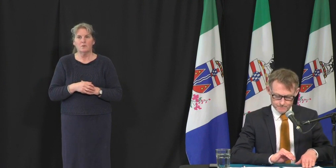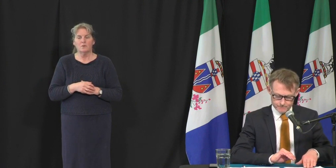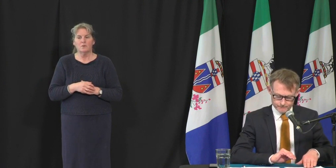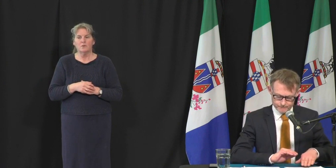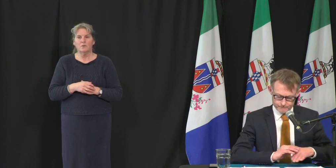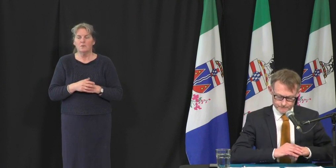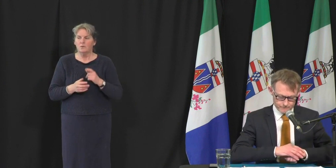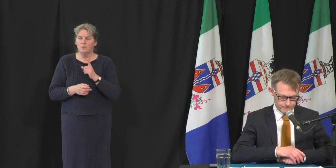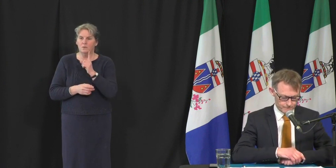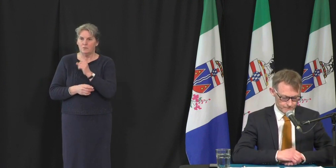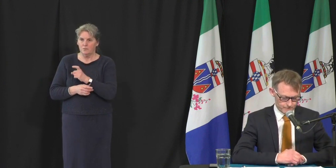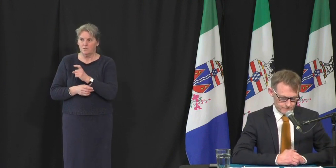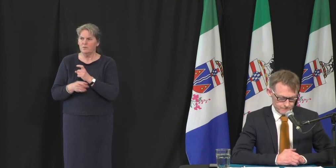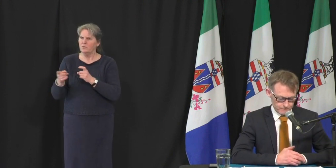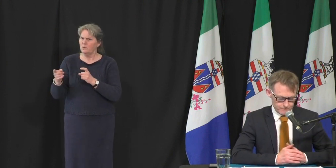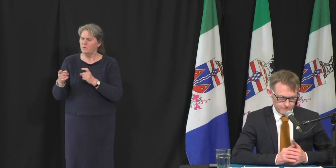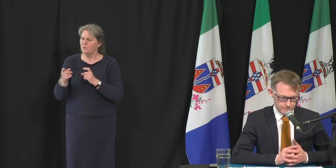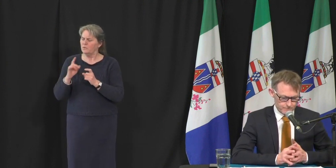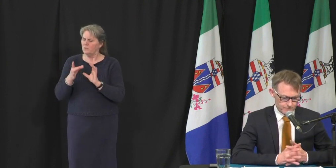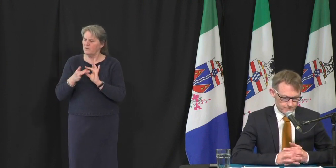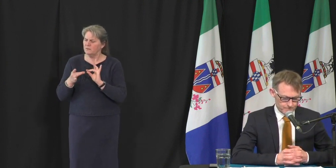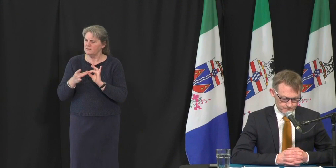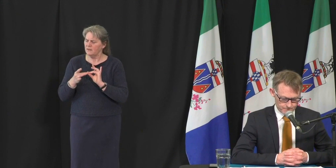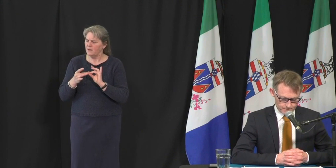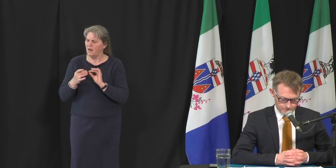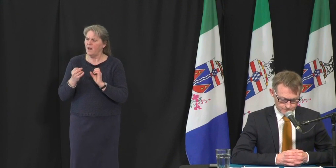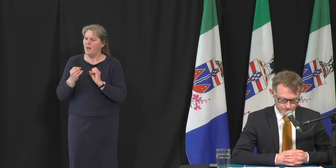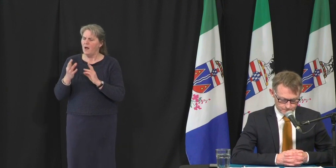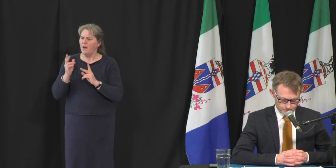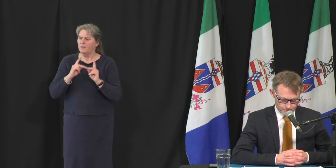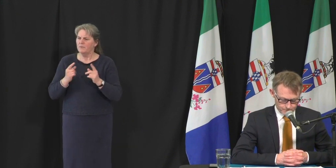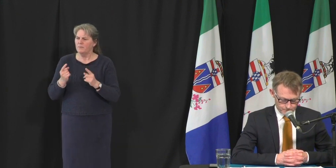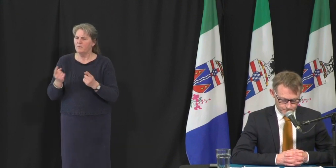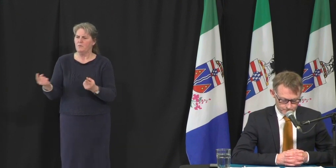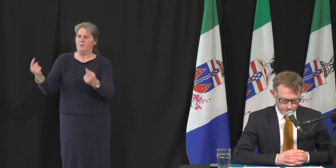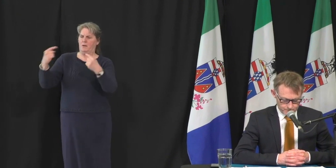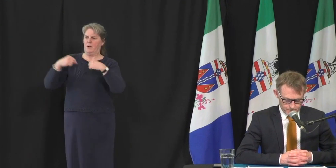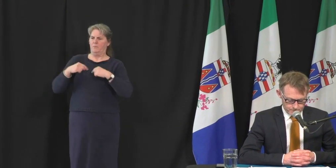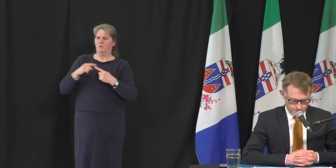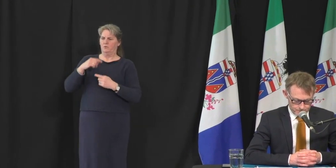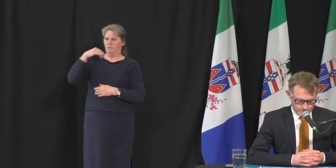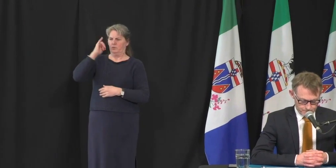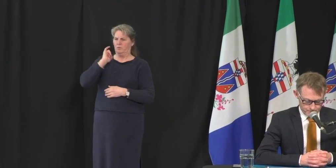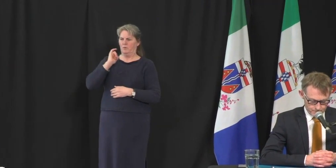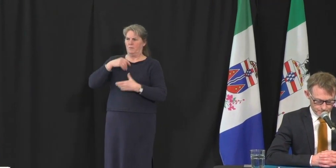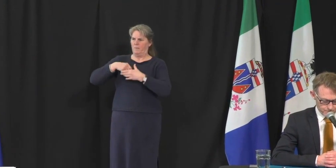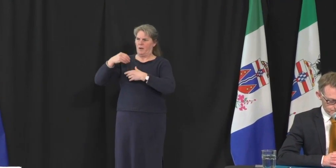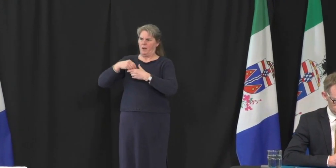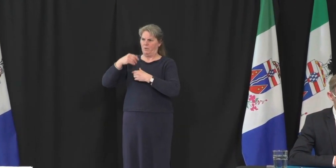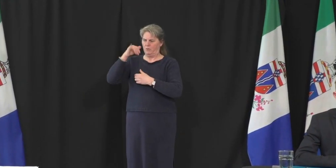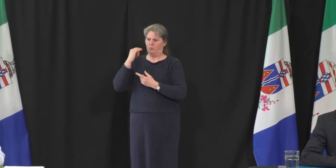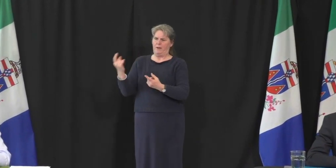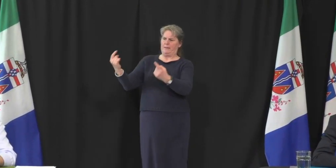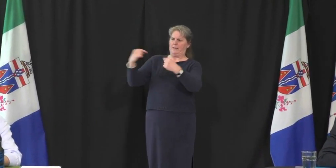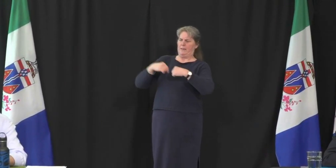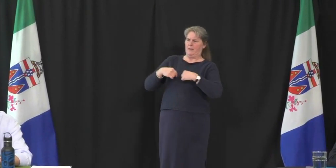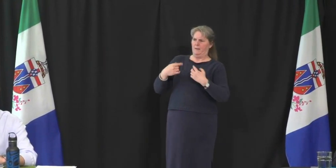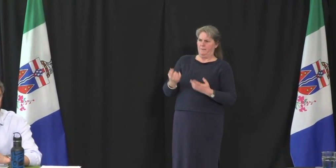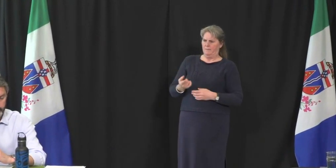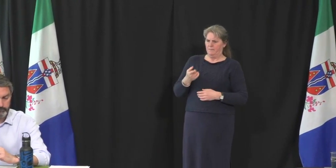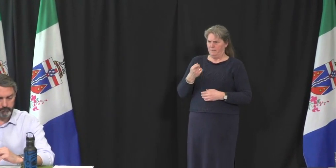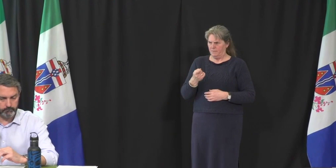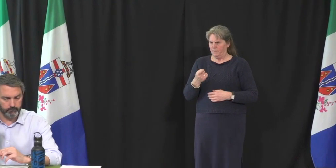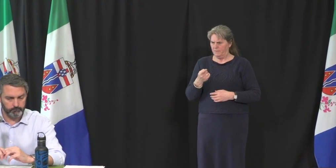So you mentioned that there's many people coming from out of territory and that there is exception